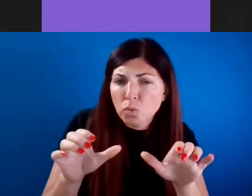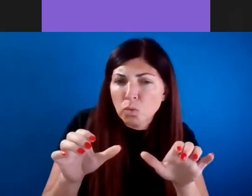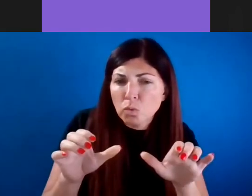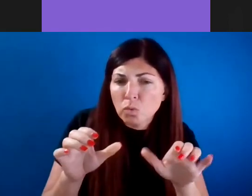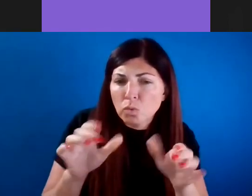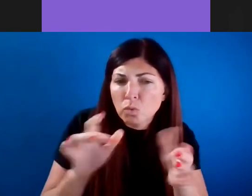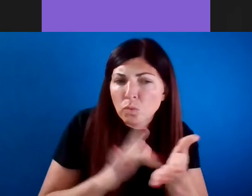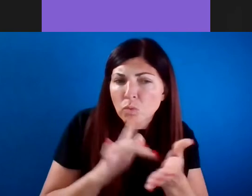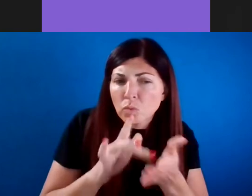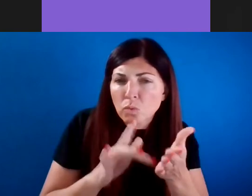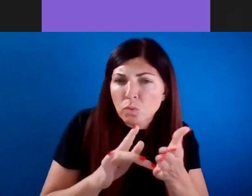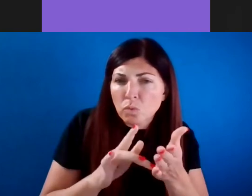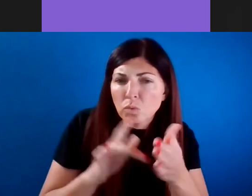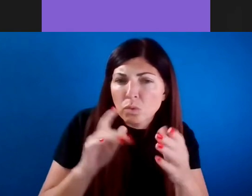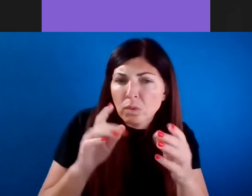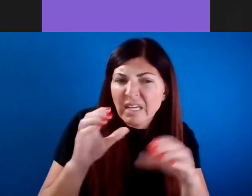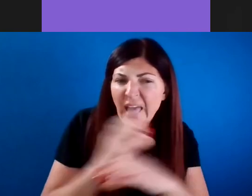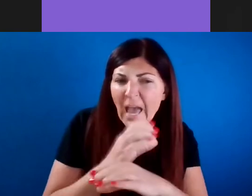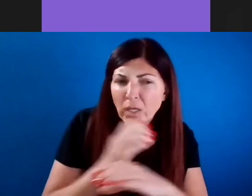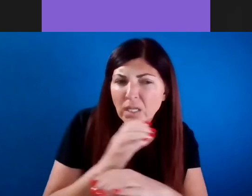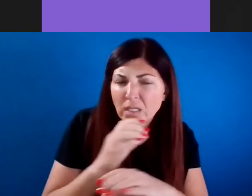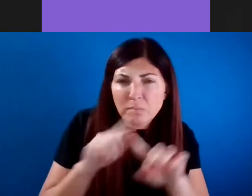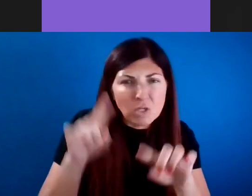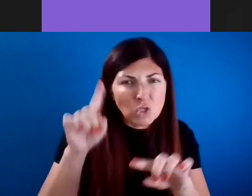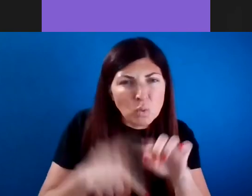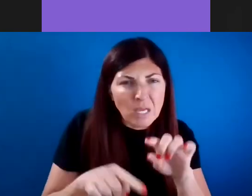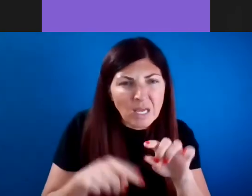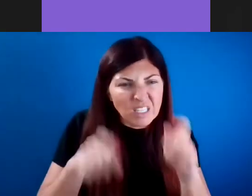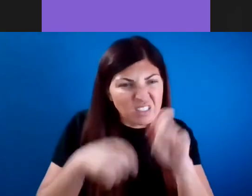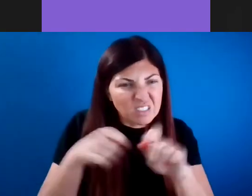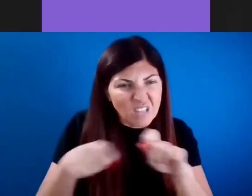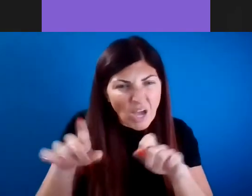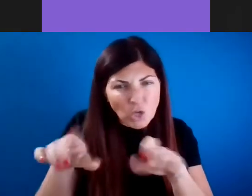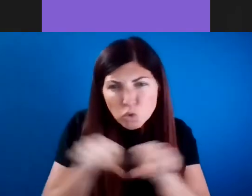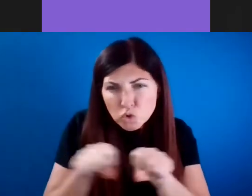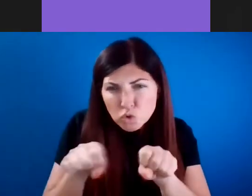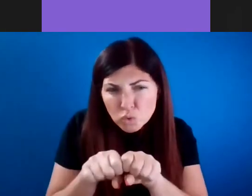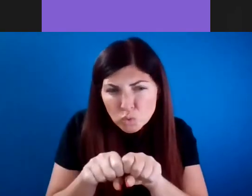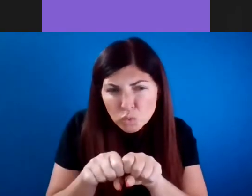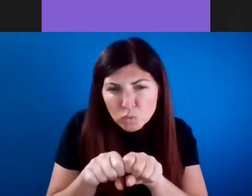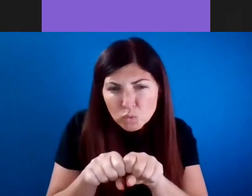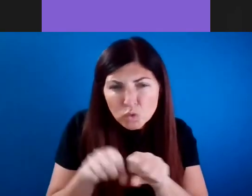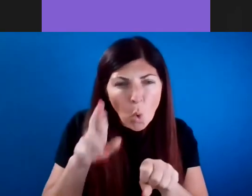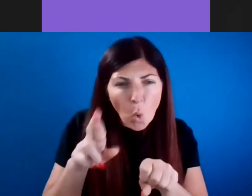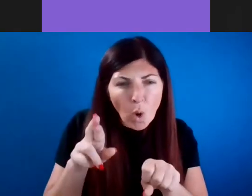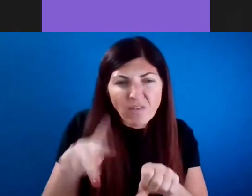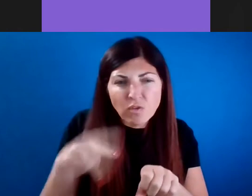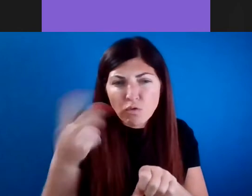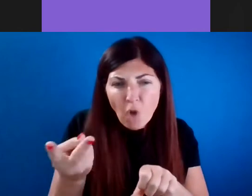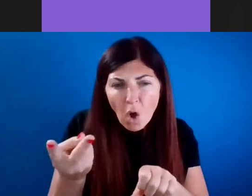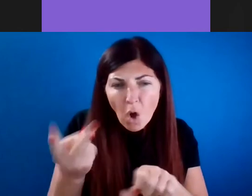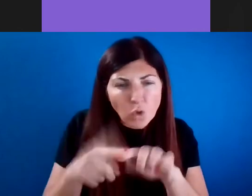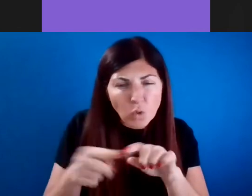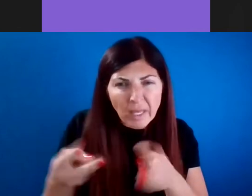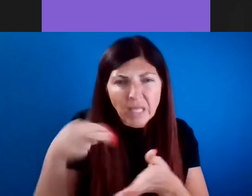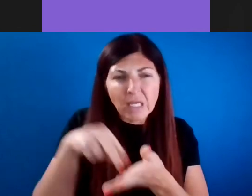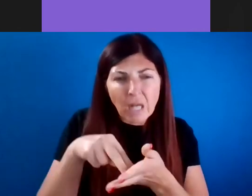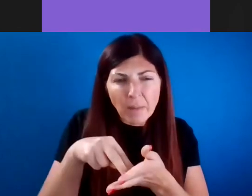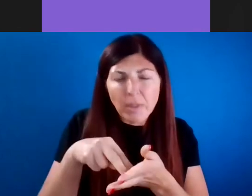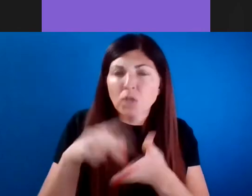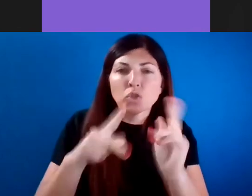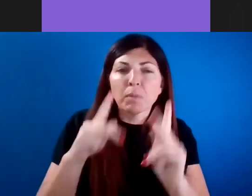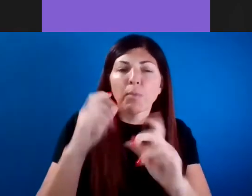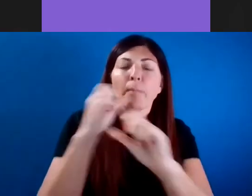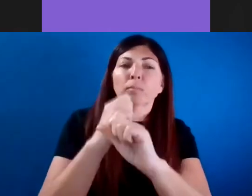off the floor when I fell down, or couldn't move below my neck at the moment. Like, the picture of what people perceived